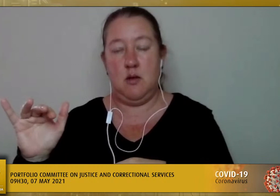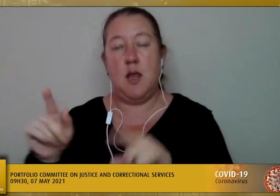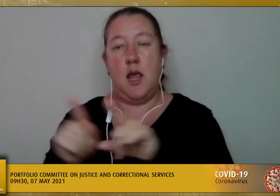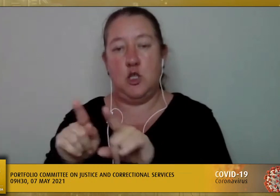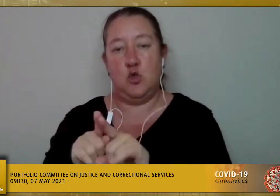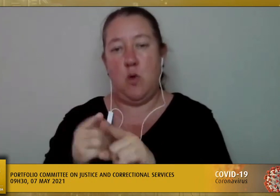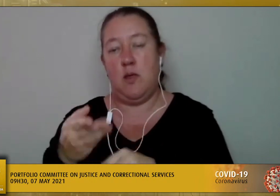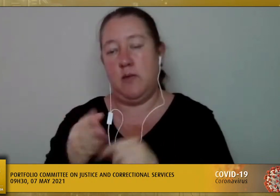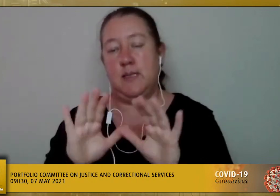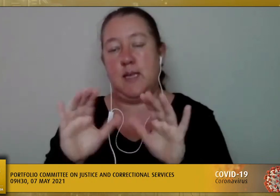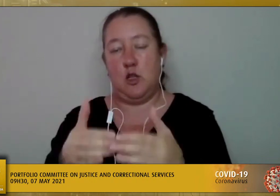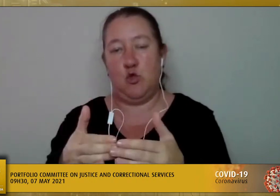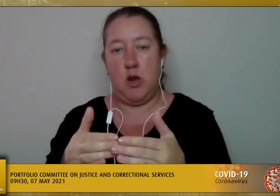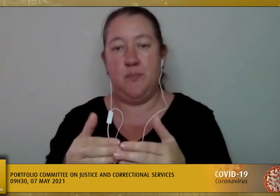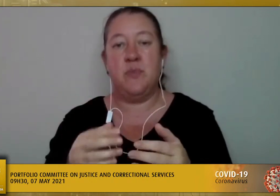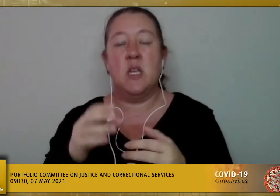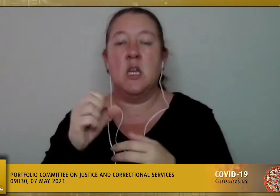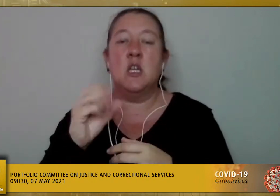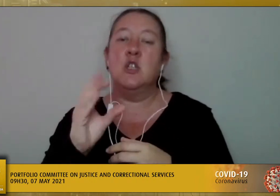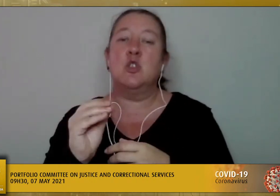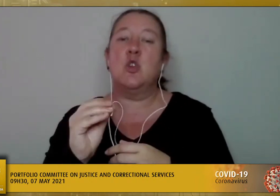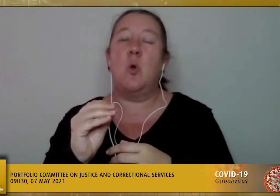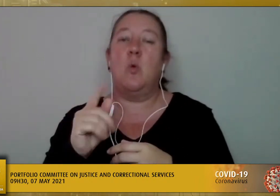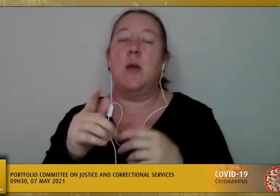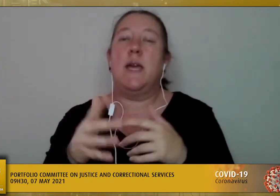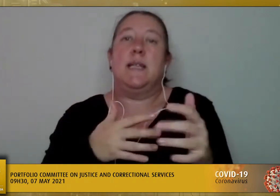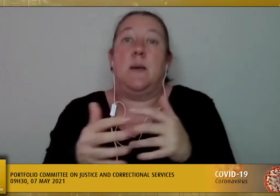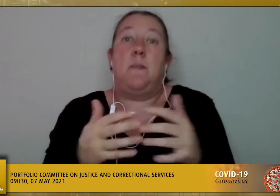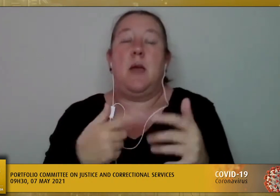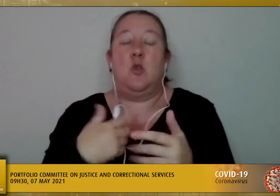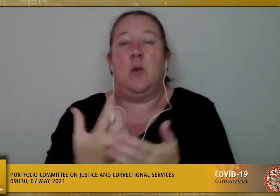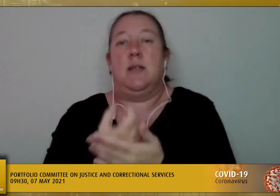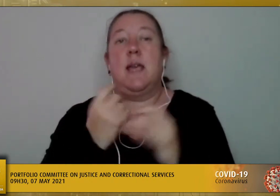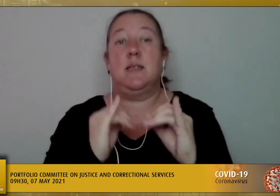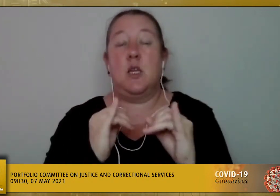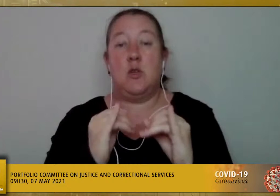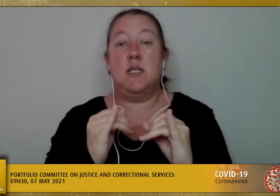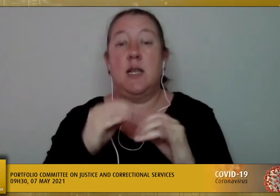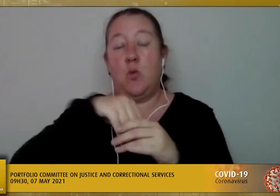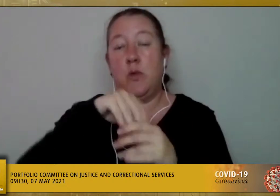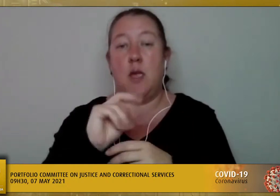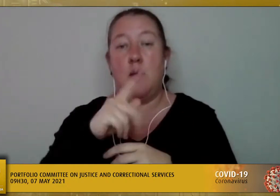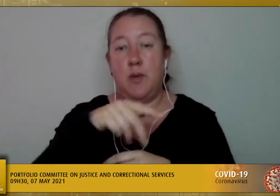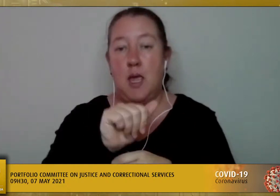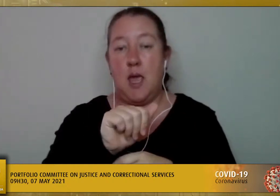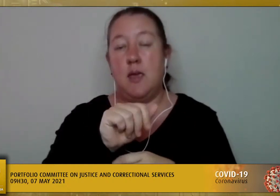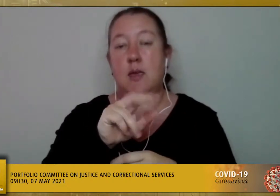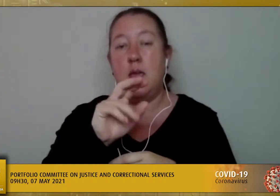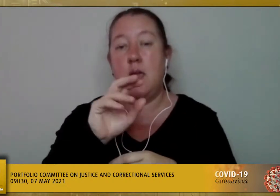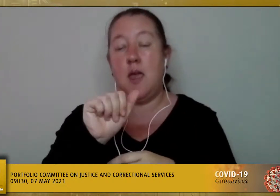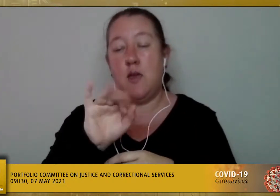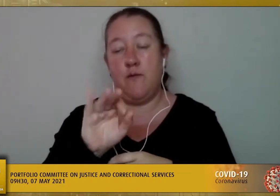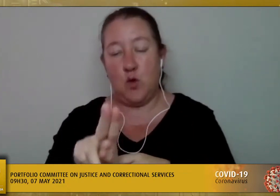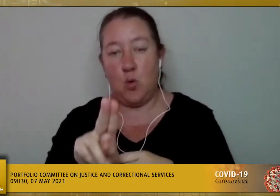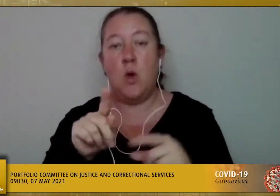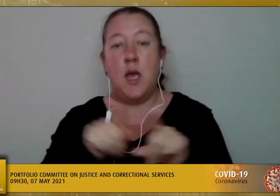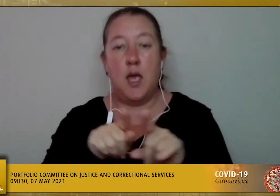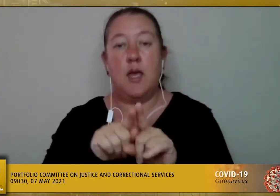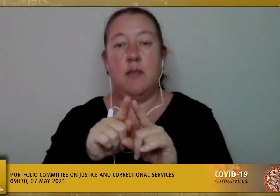in this category so it's it's a matter that we we take seriously in NPA AFU as well as the the